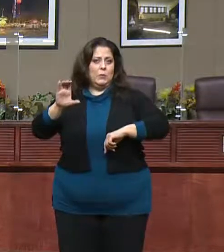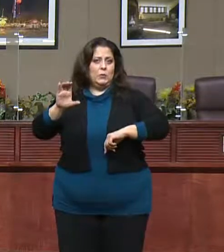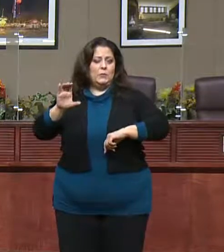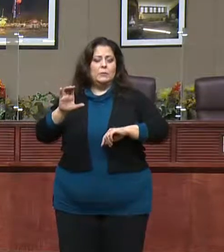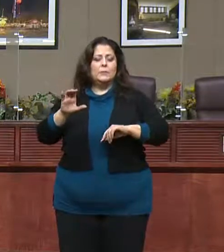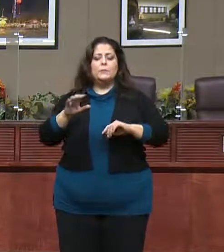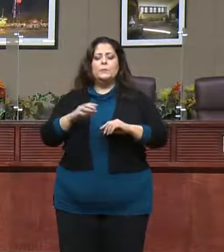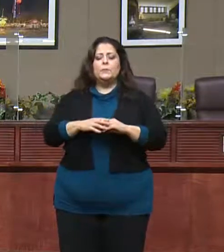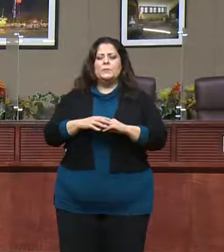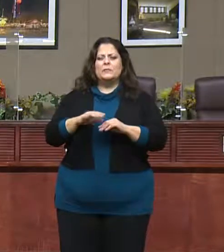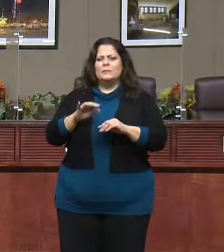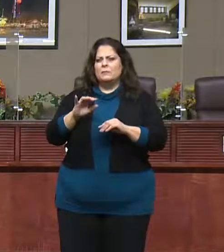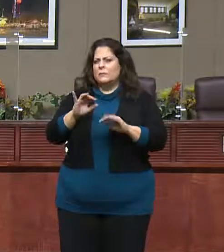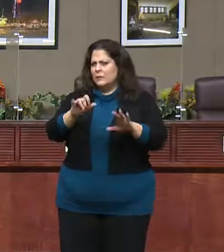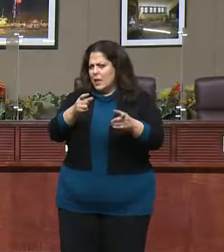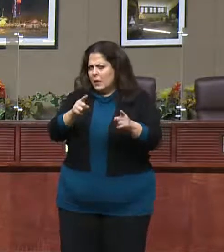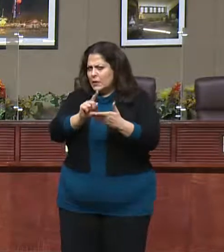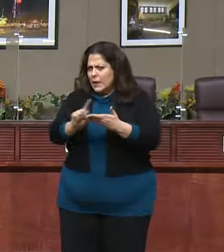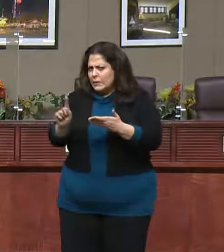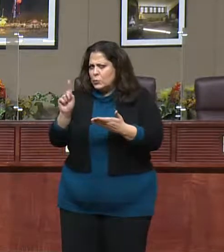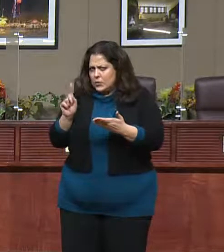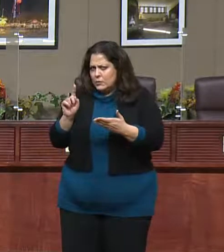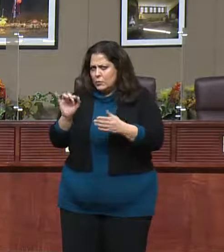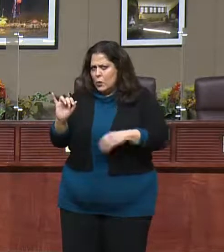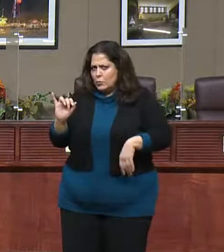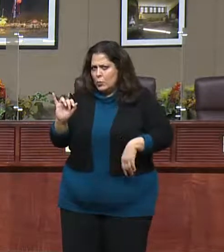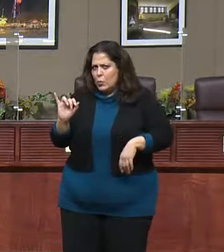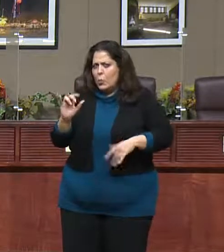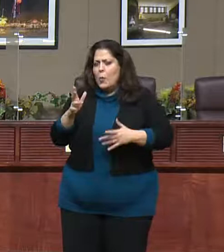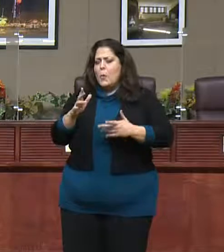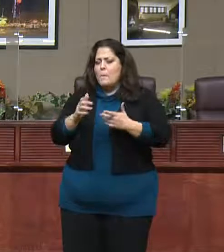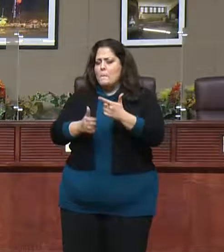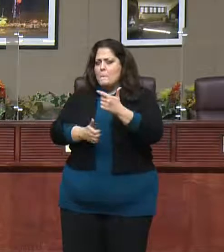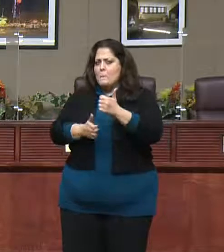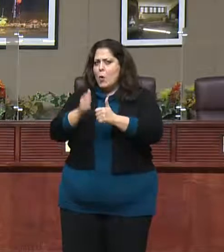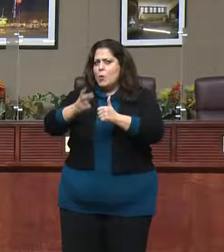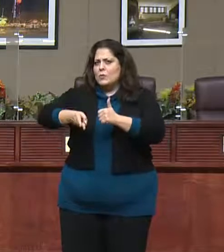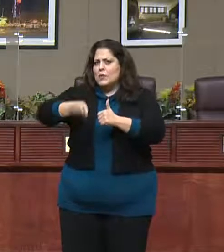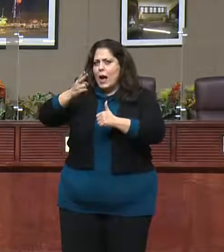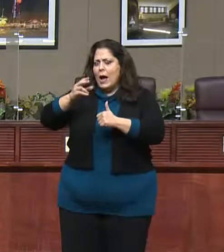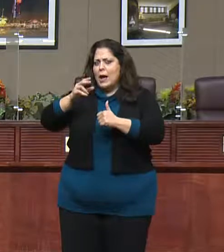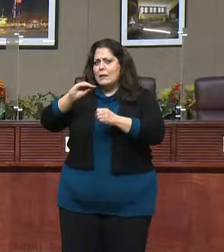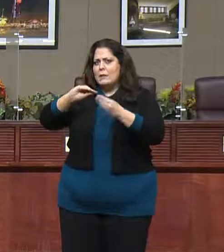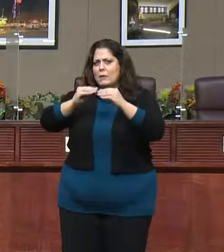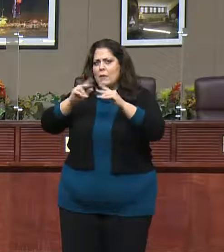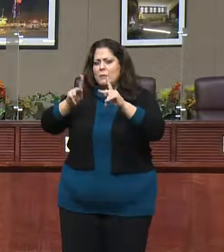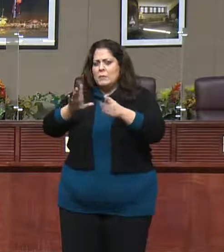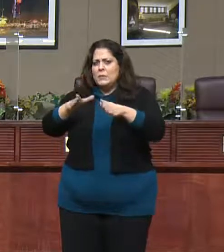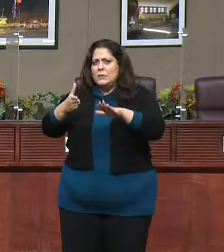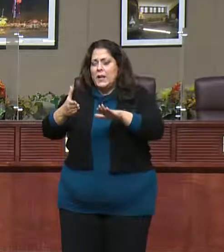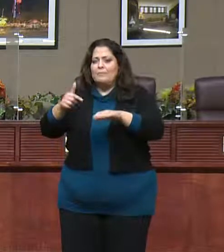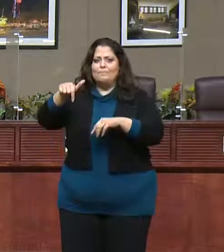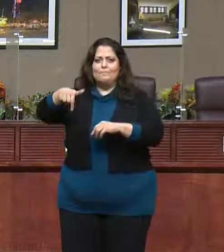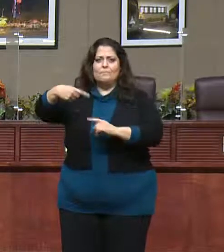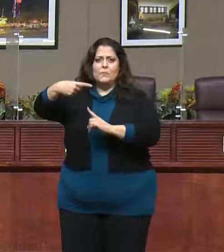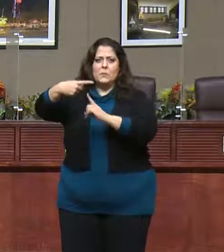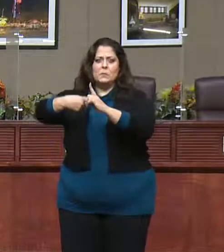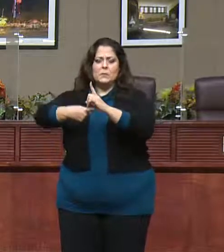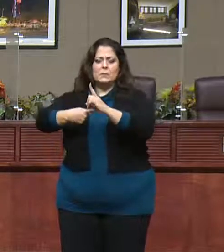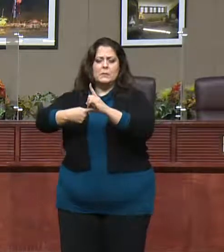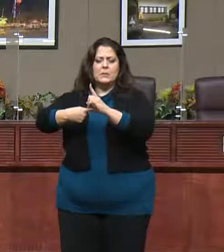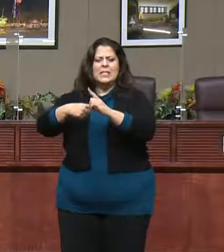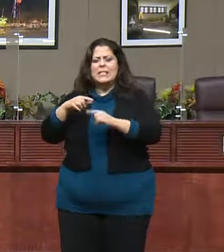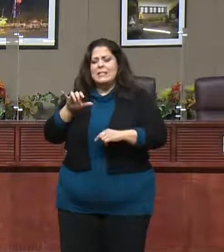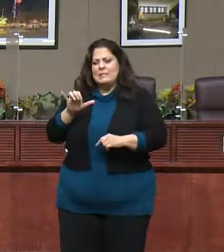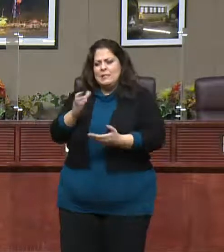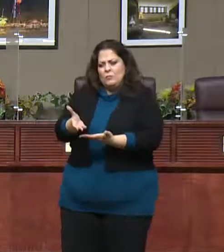happens also last week too. The largest number was from this month. And that's an indication that our rates may